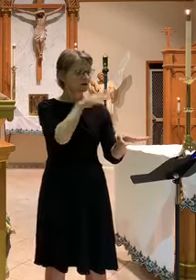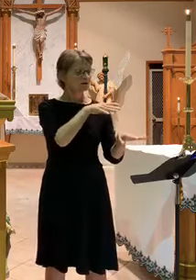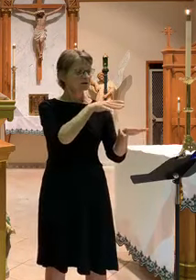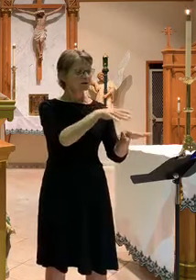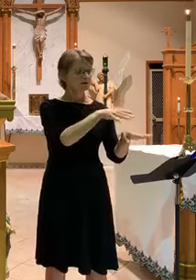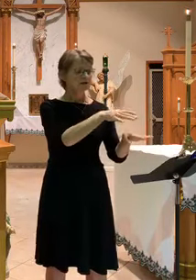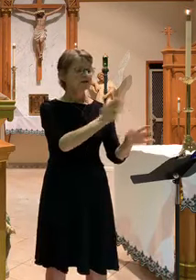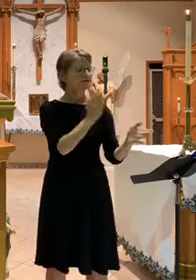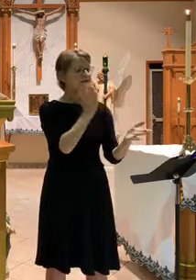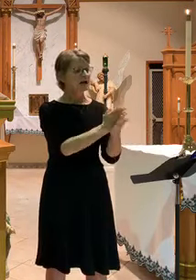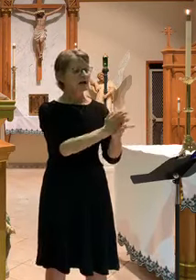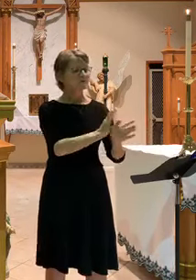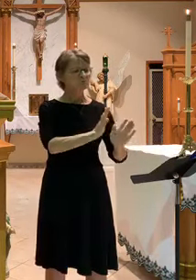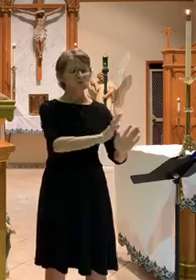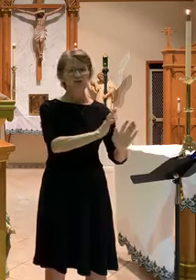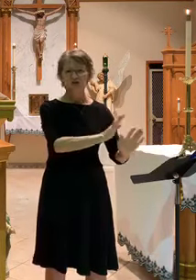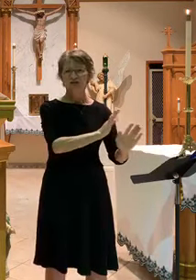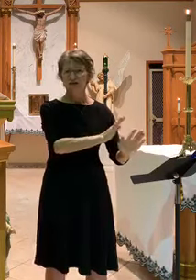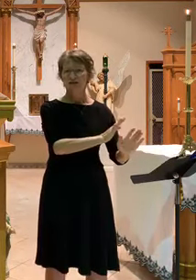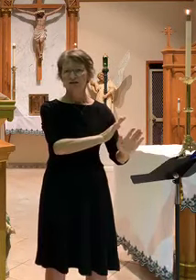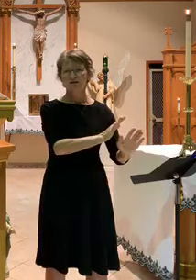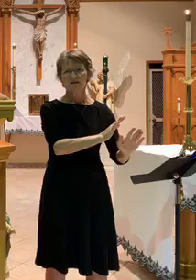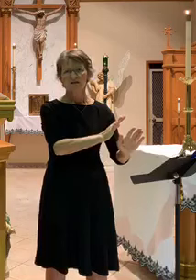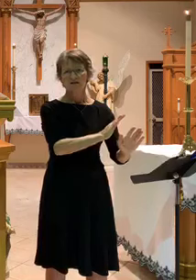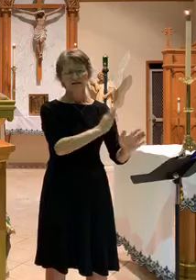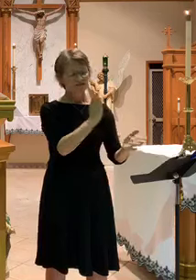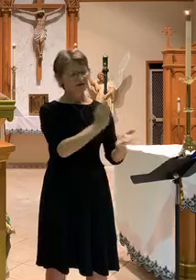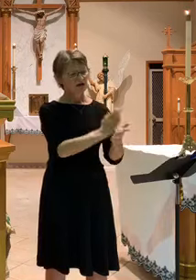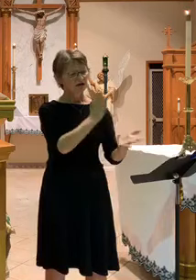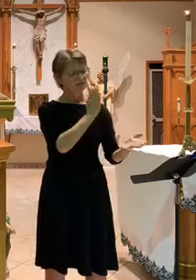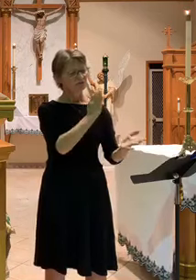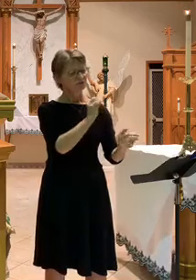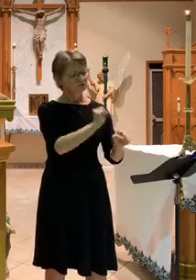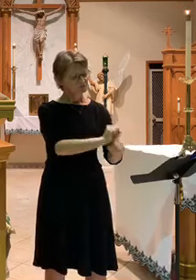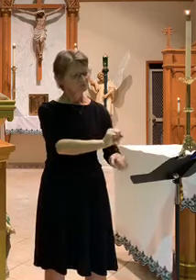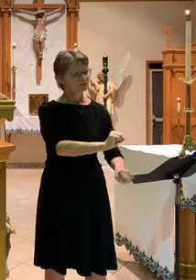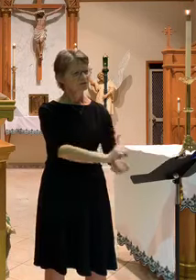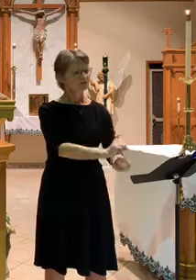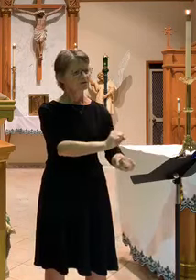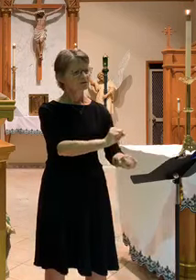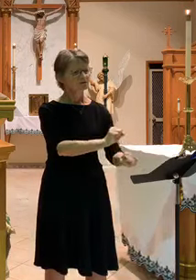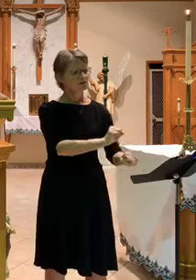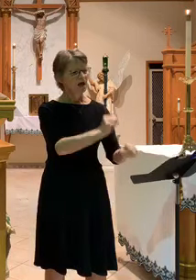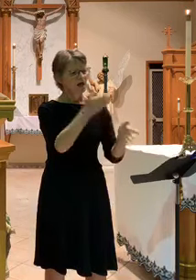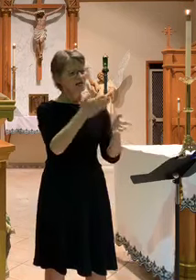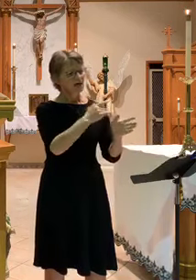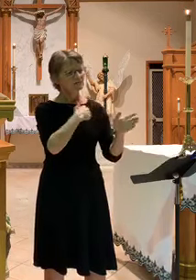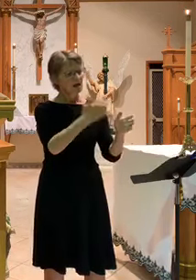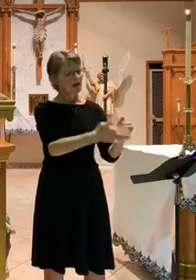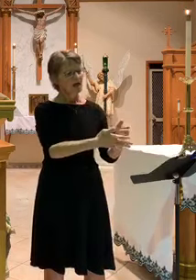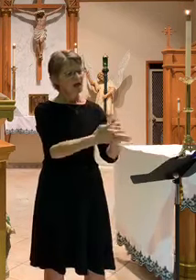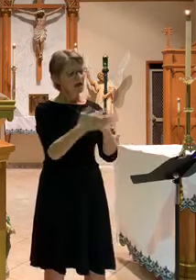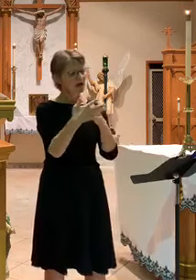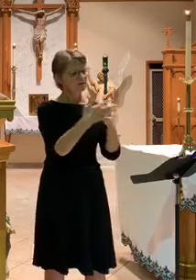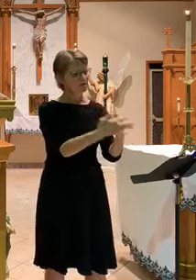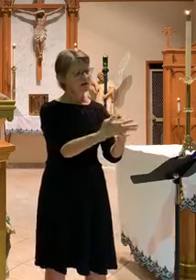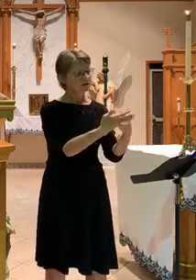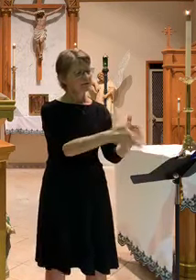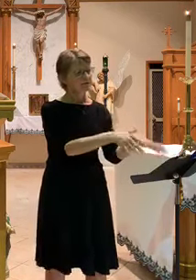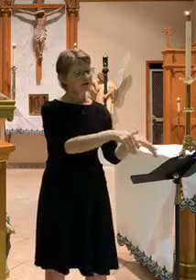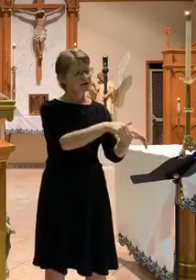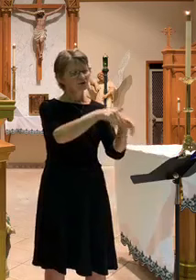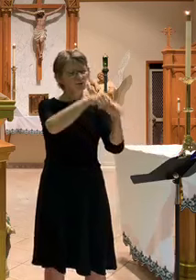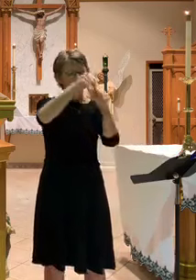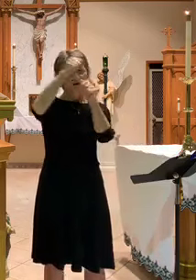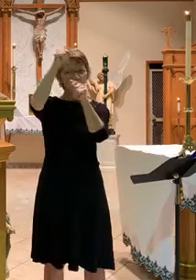to surrender. Let me lift you up. Let me take you over." The river